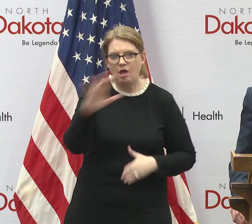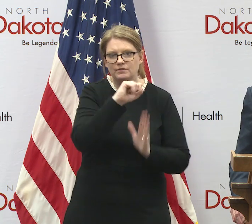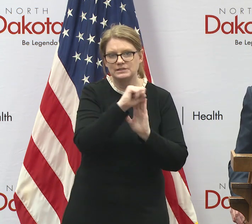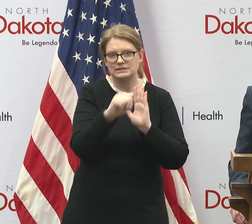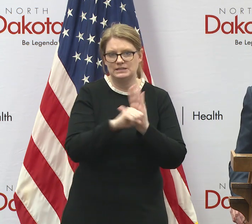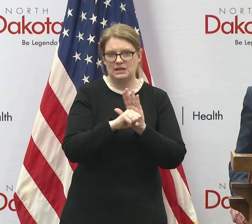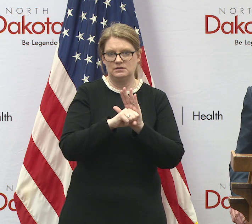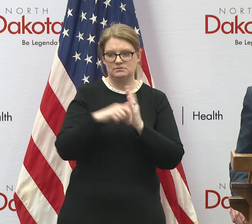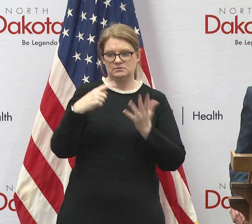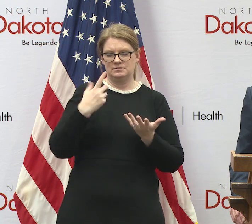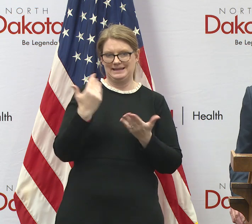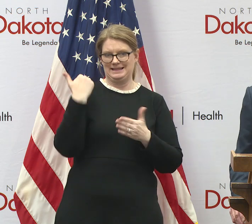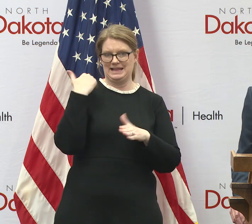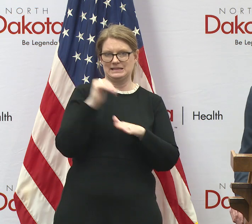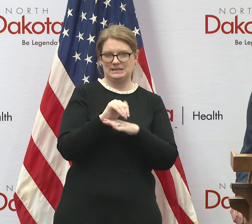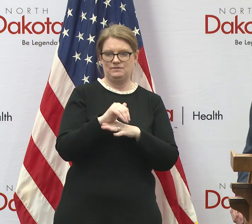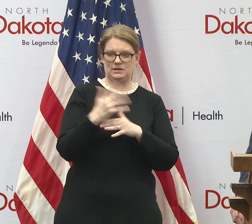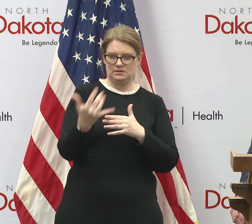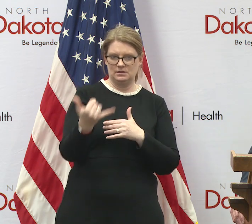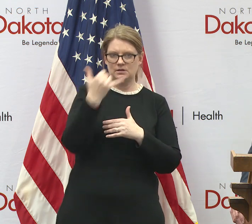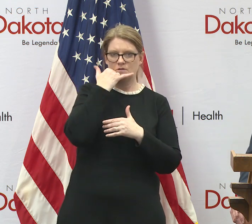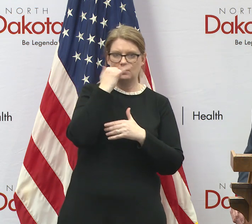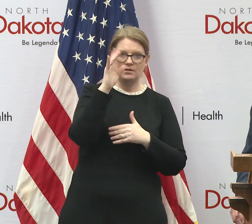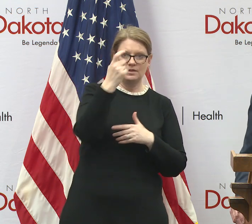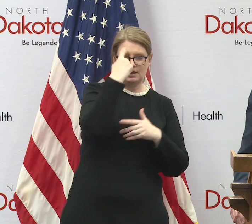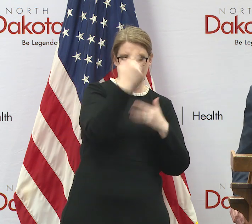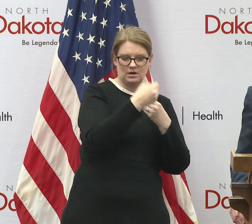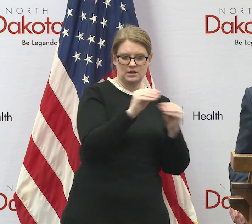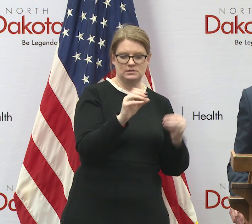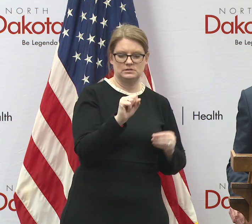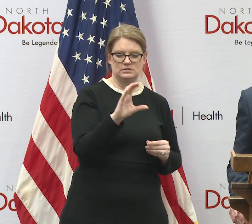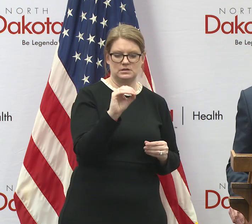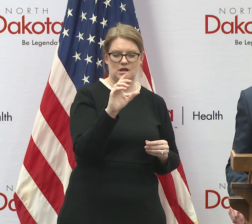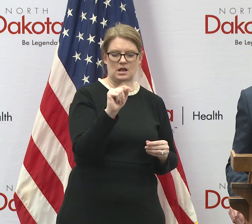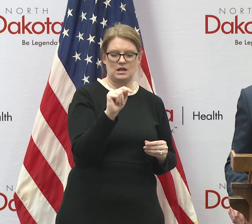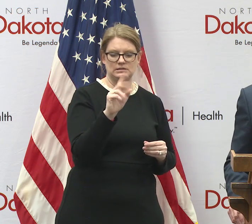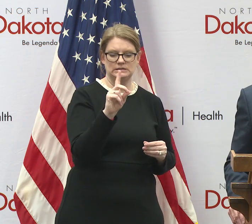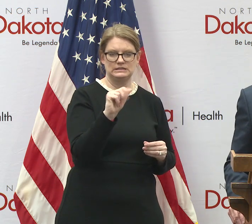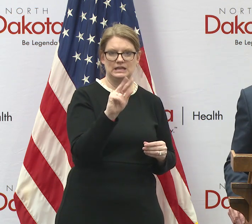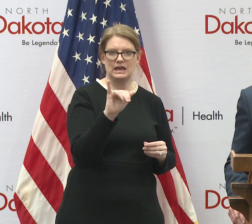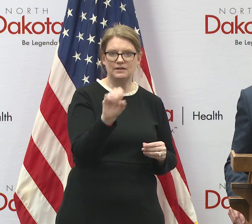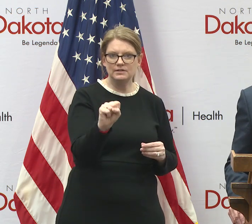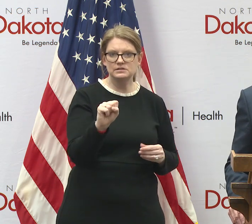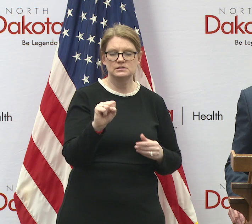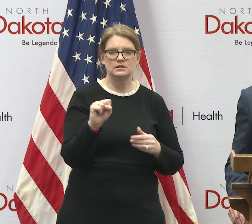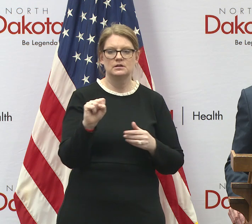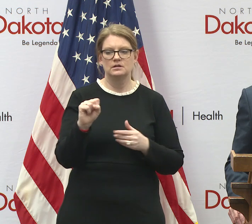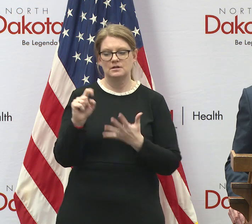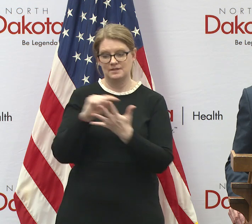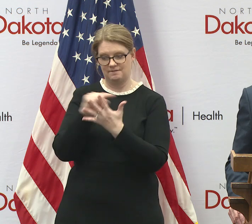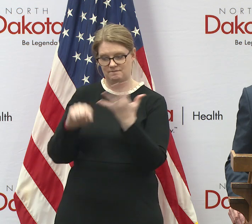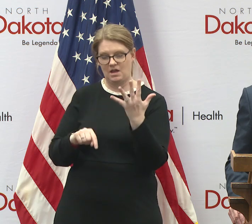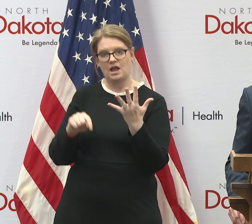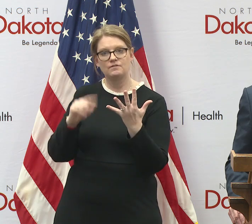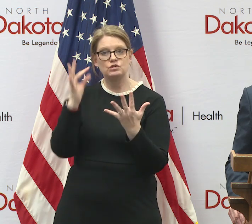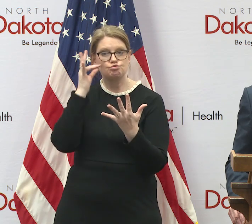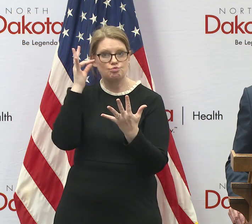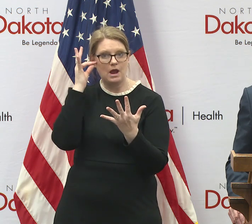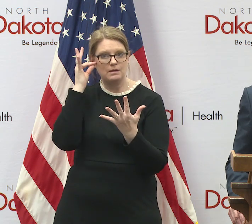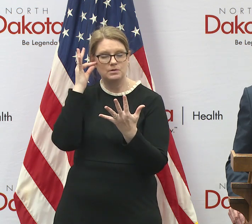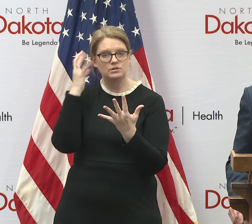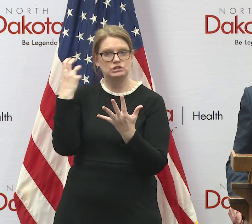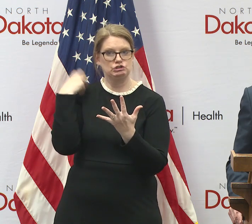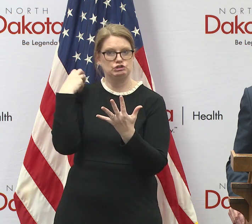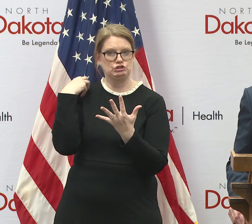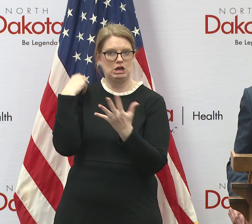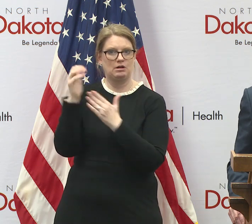another call last evening between the governor's office, Scott Davis, who leads Indian Affairs, the 5 tribal chair leaders